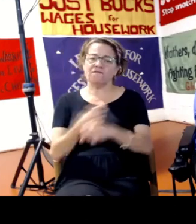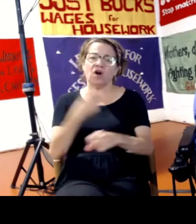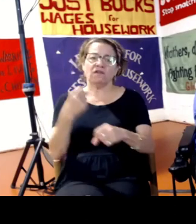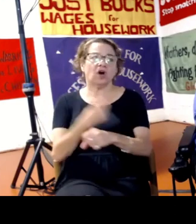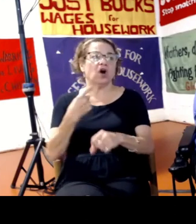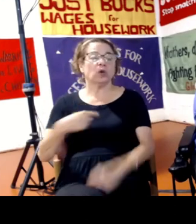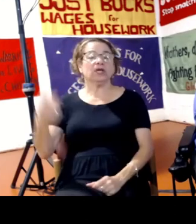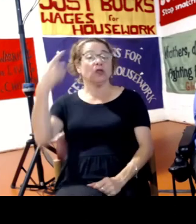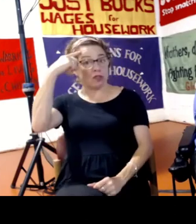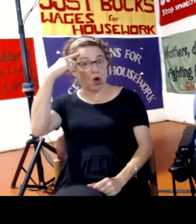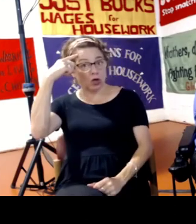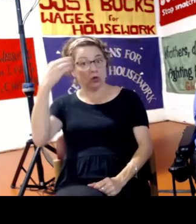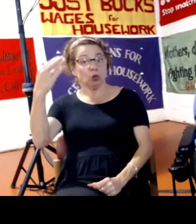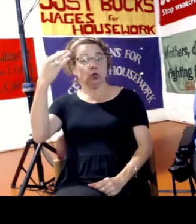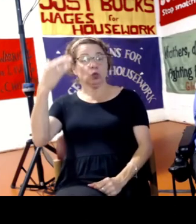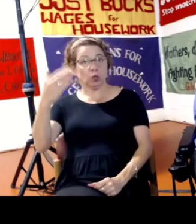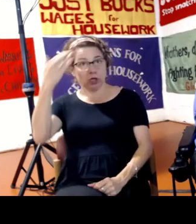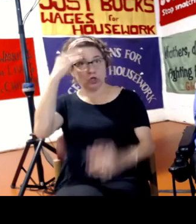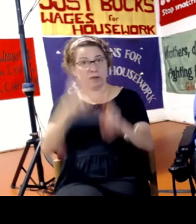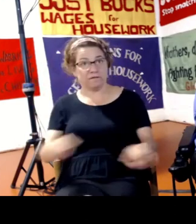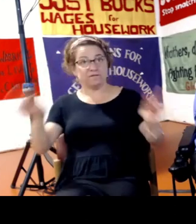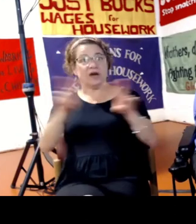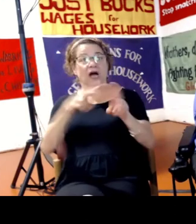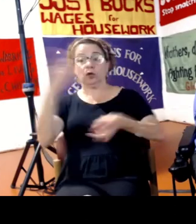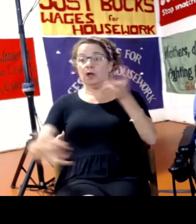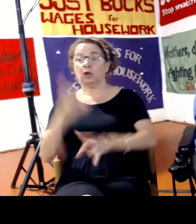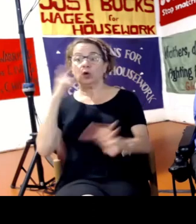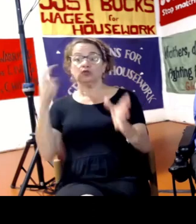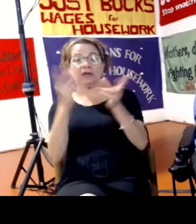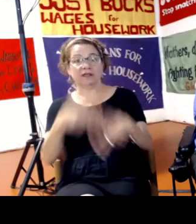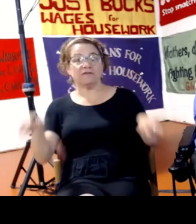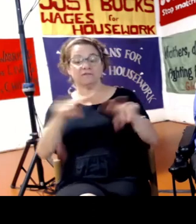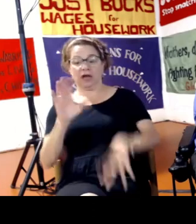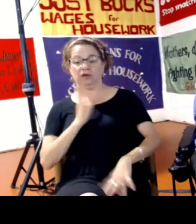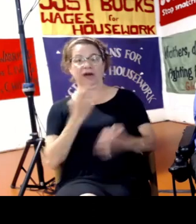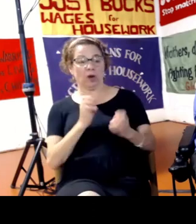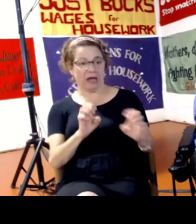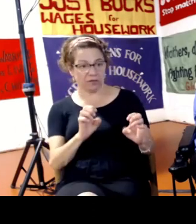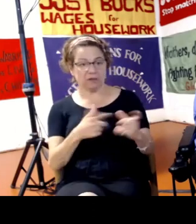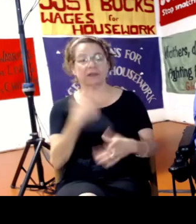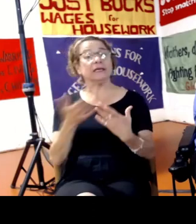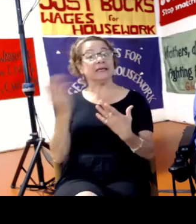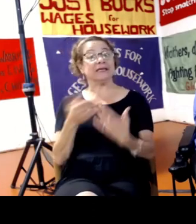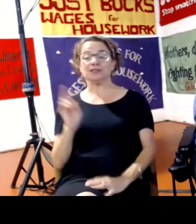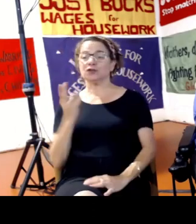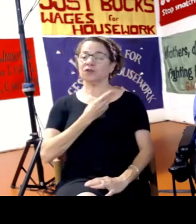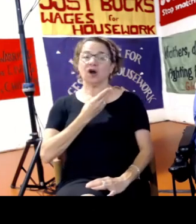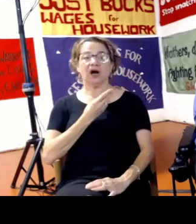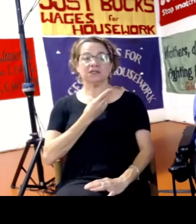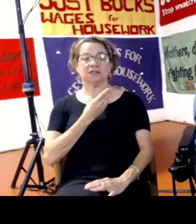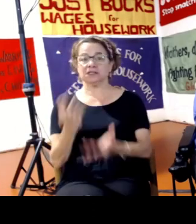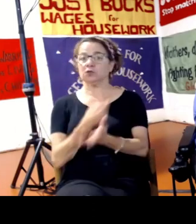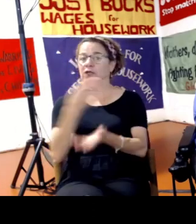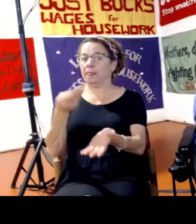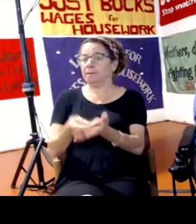once we knew the value of it and the world knew the value of it, that it would be easier for us to get the money. We